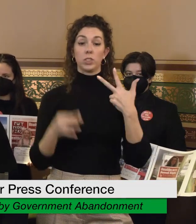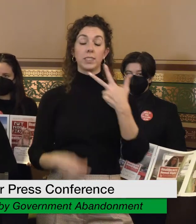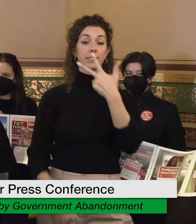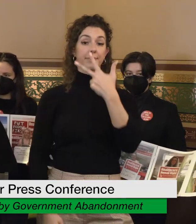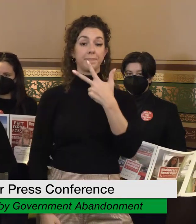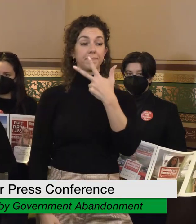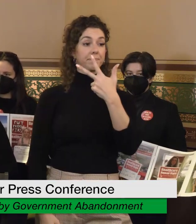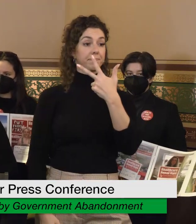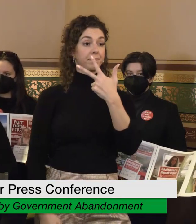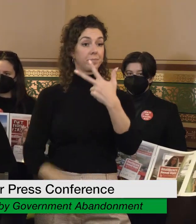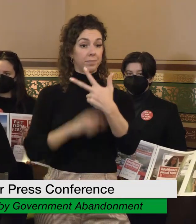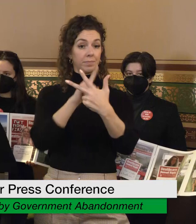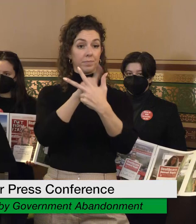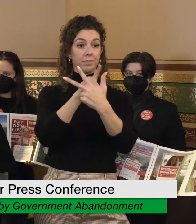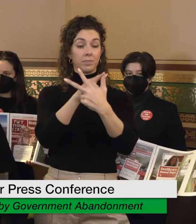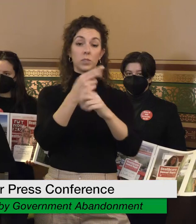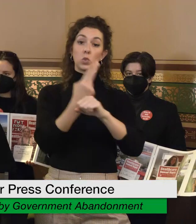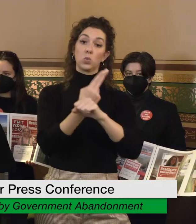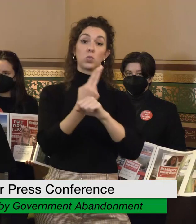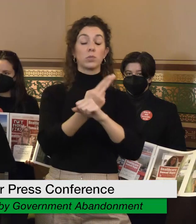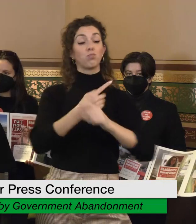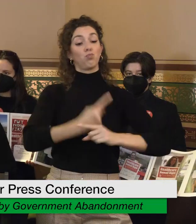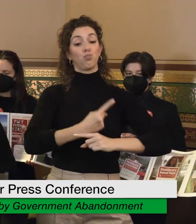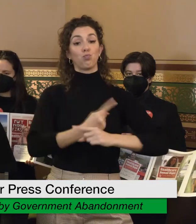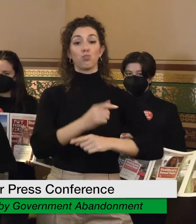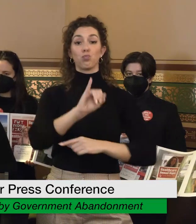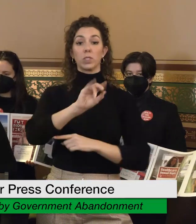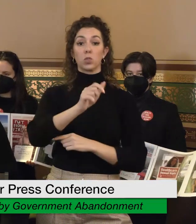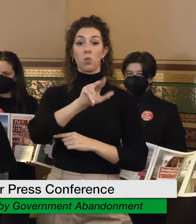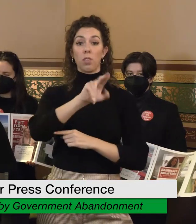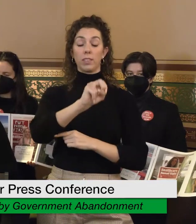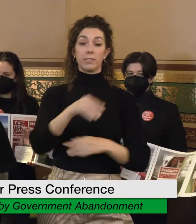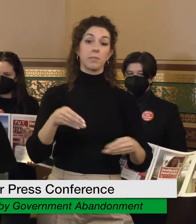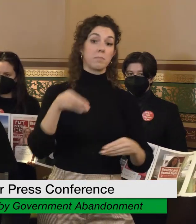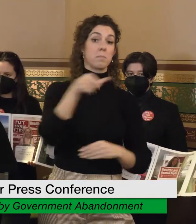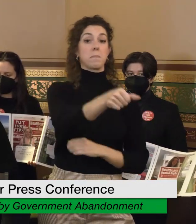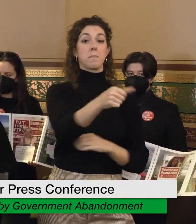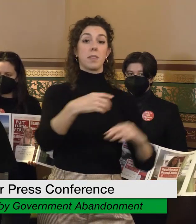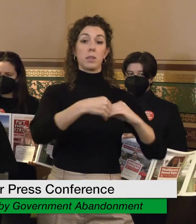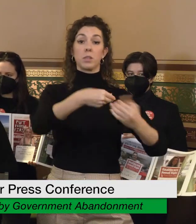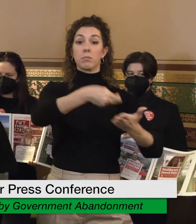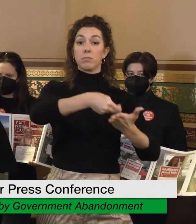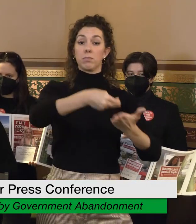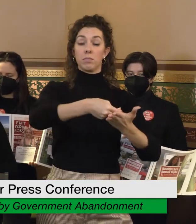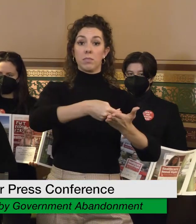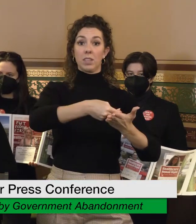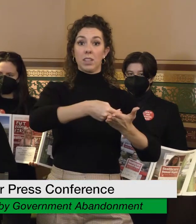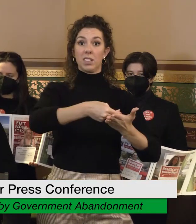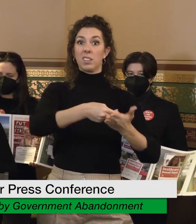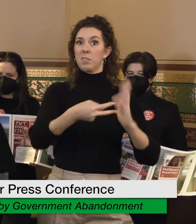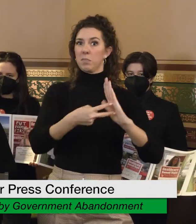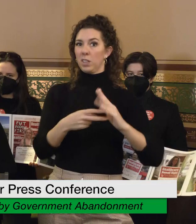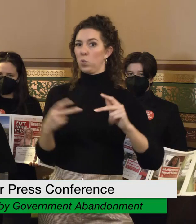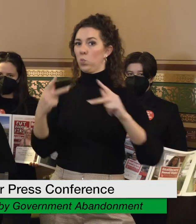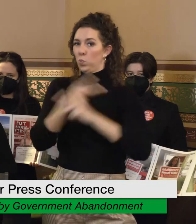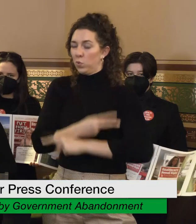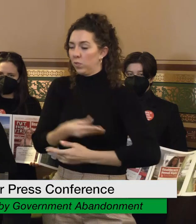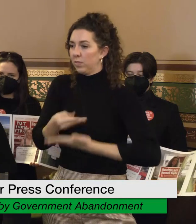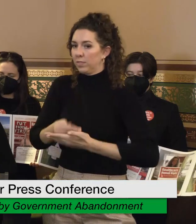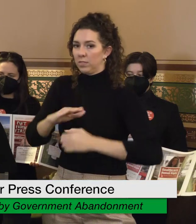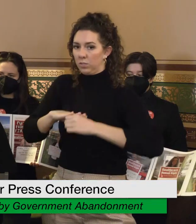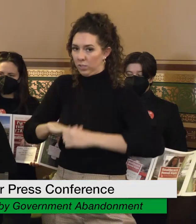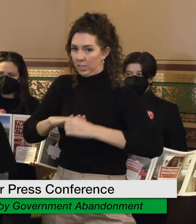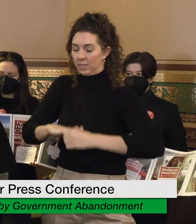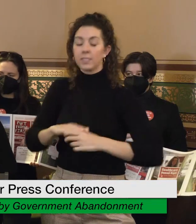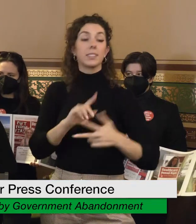one, use correct amount of insulin, pay more money, increase financial stress. Option